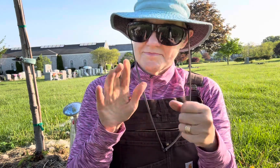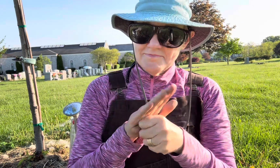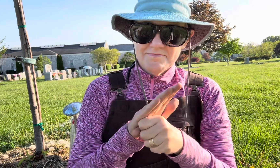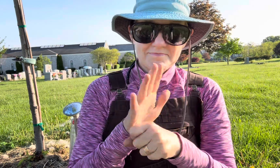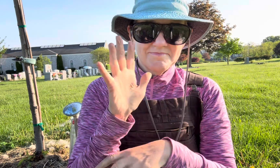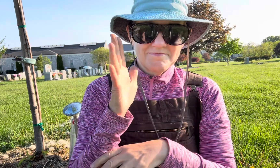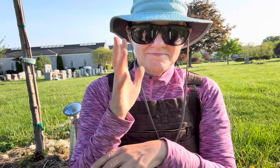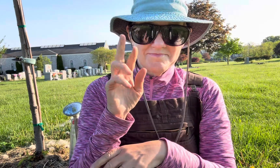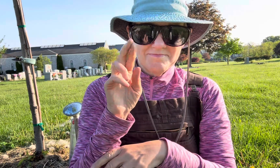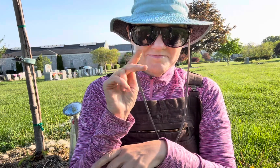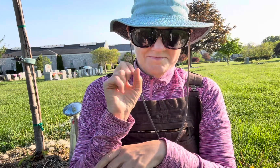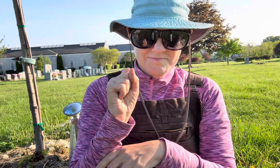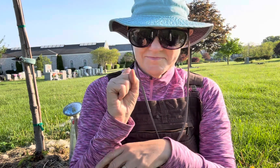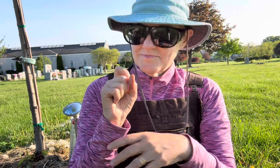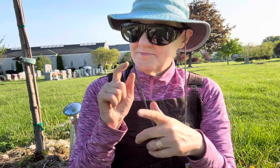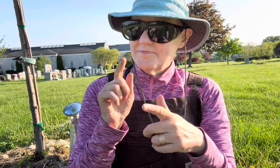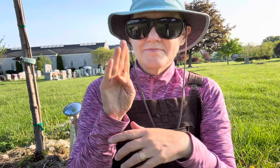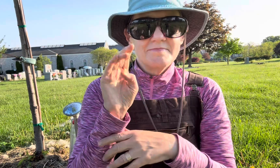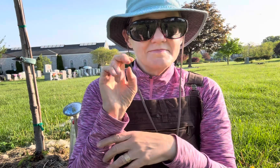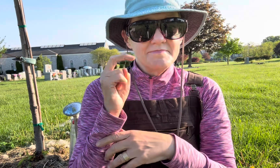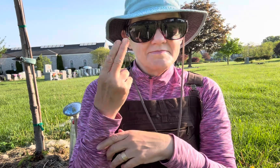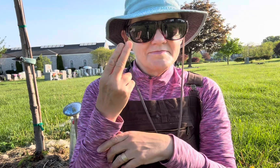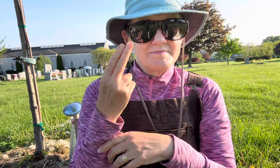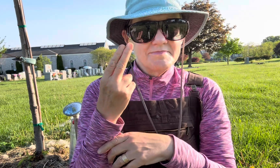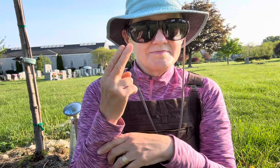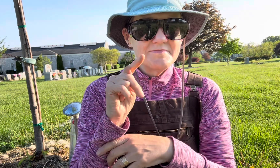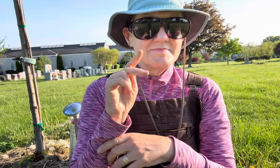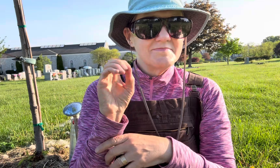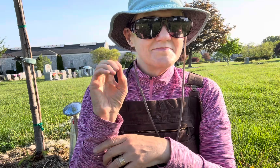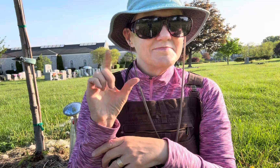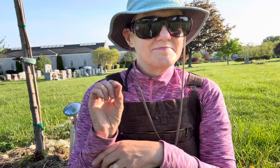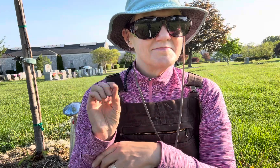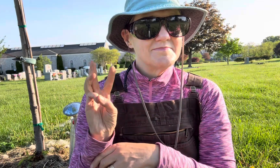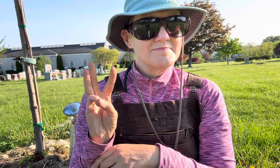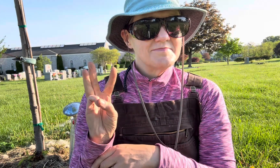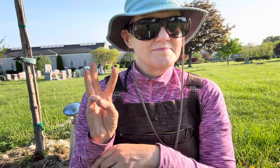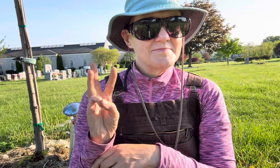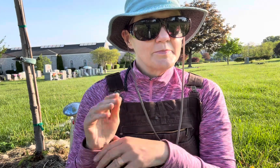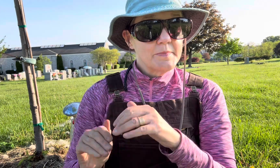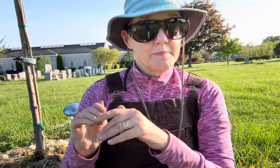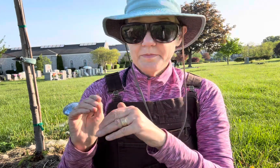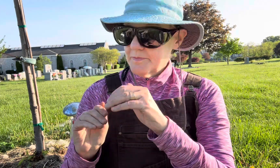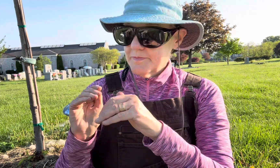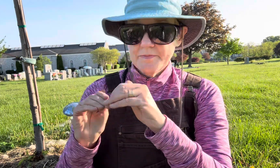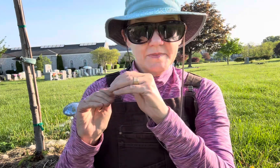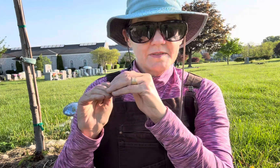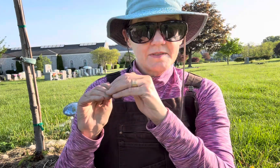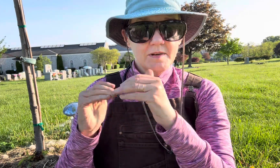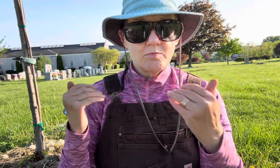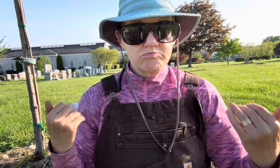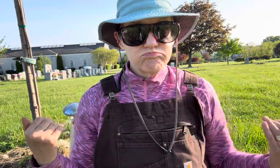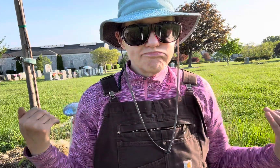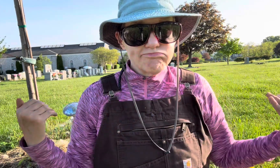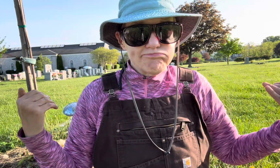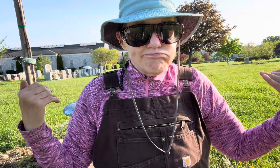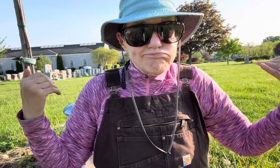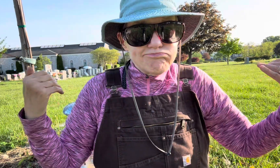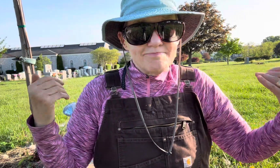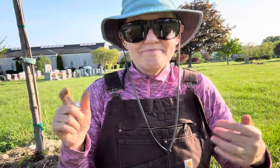is, and all the tree roots that would be underneath, and the bench is too low. Building soil